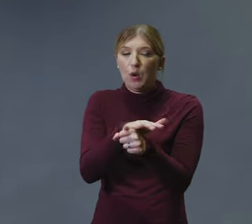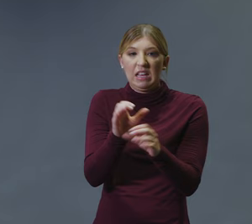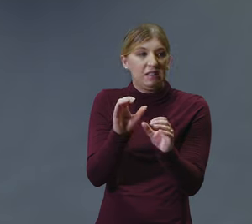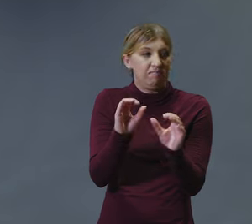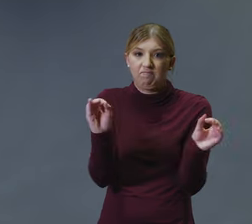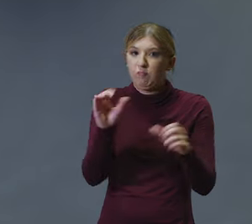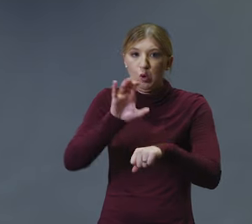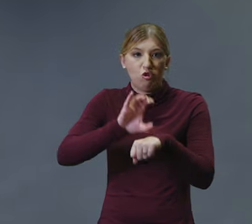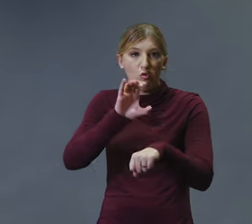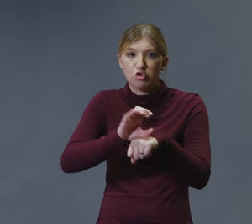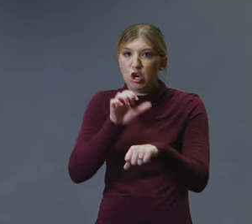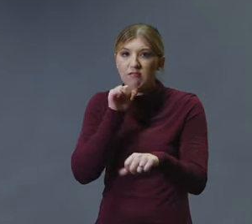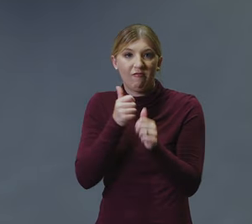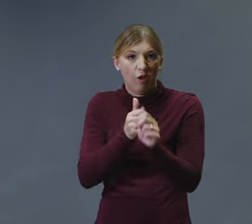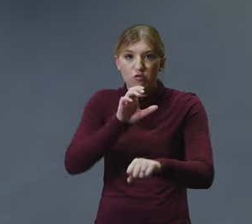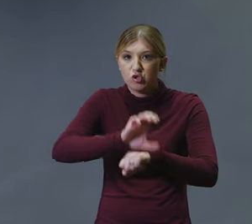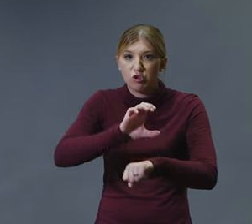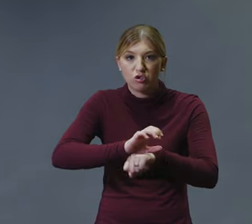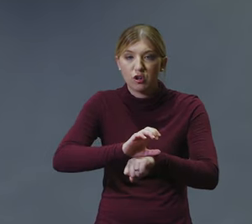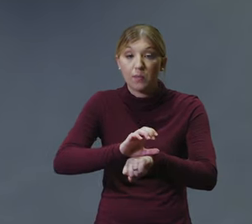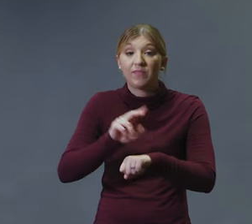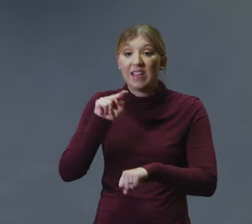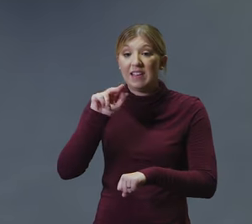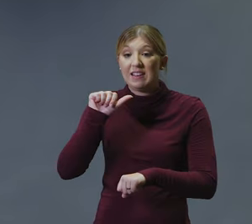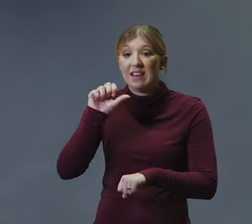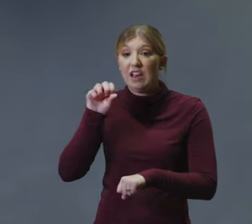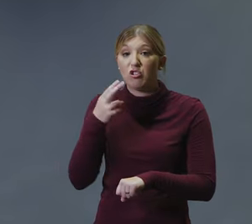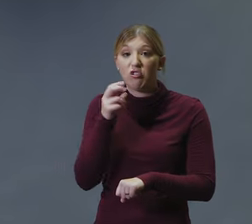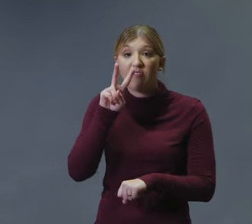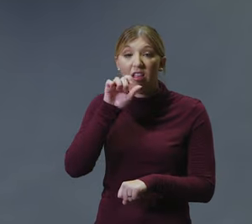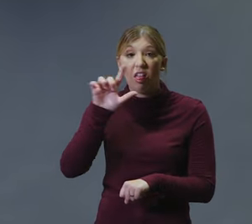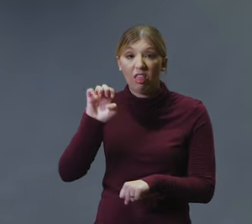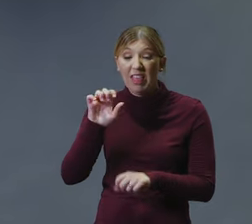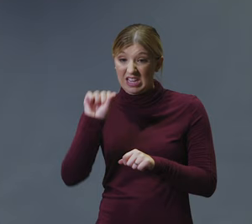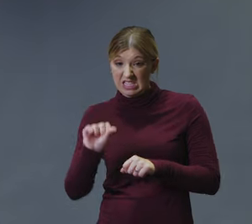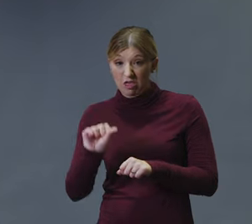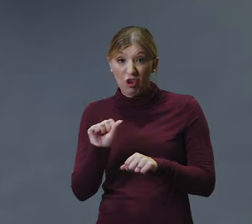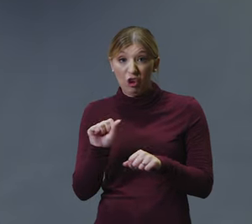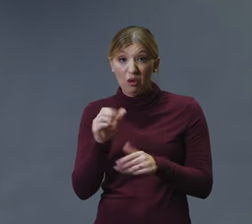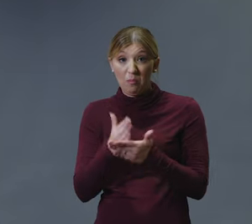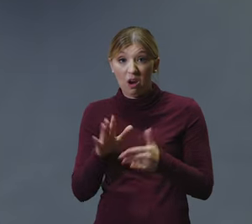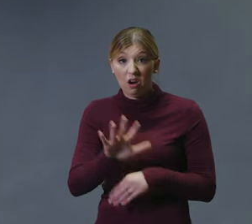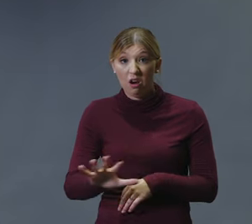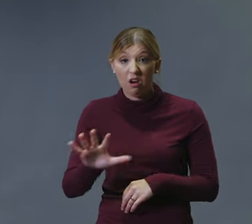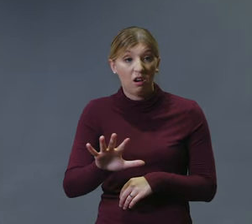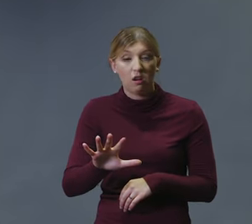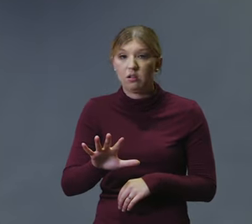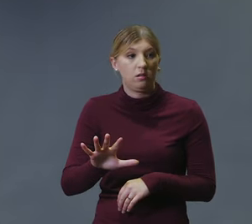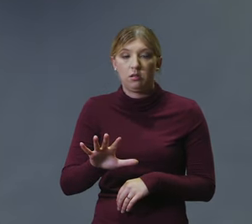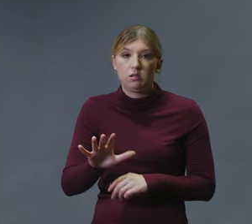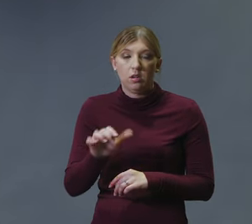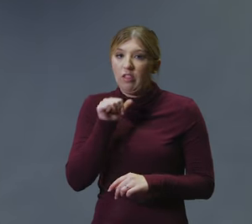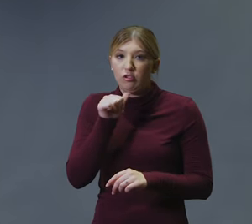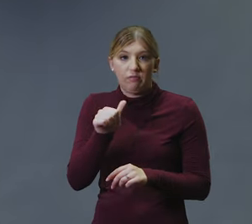city. If you look at a map of Nashville, that southern corridor is one of the most unchurched